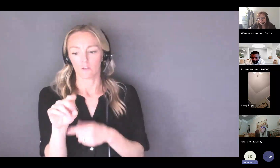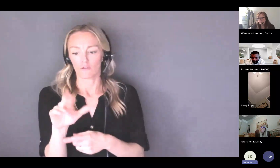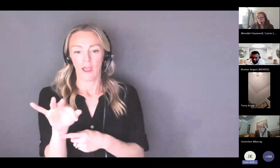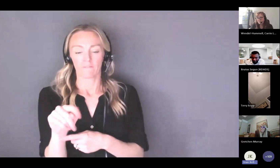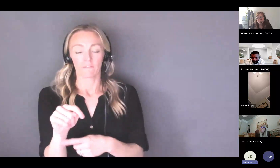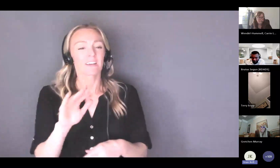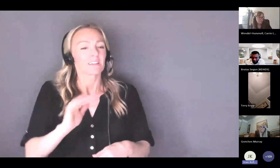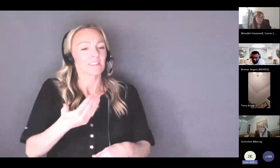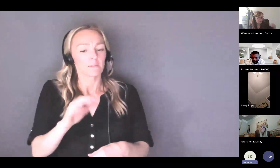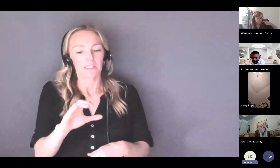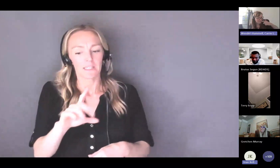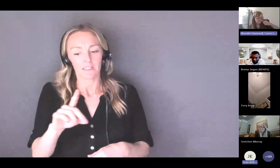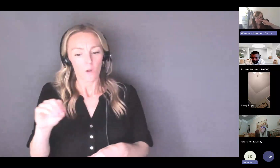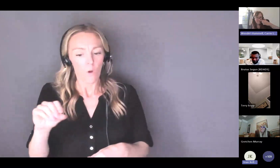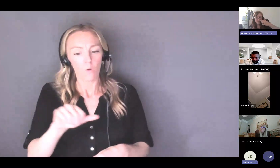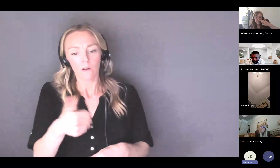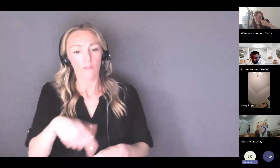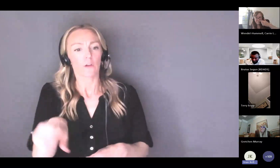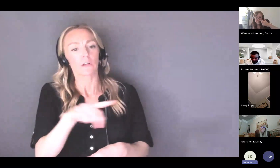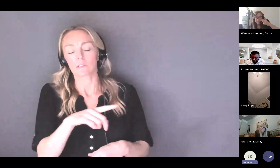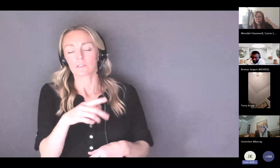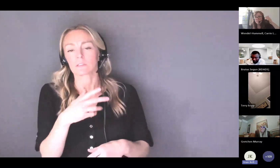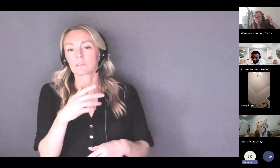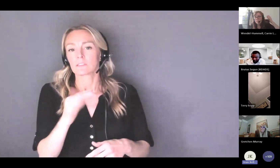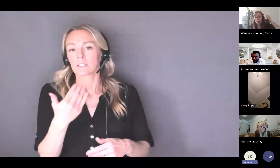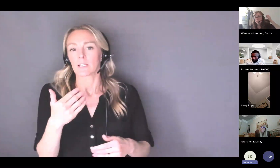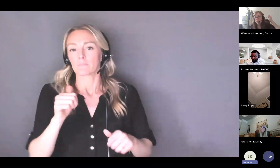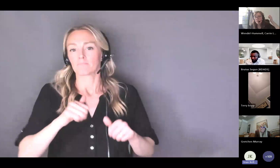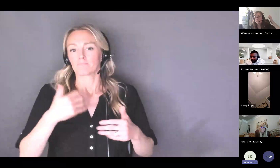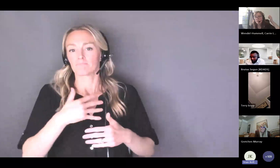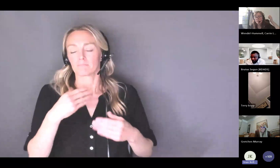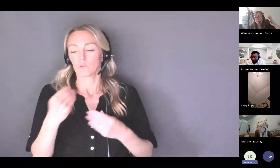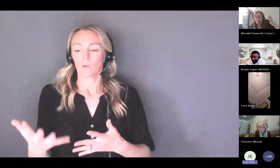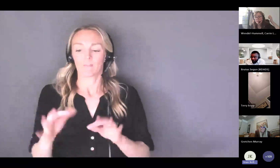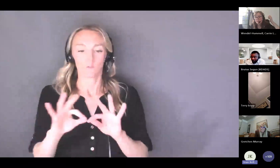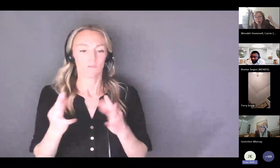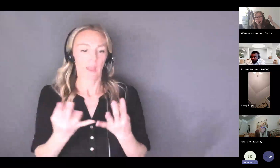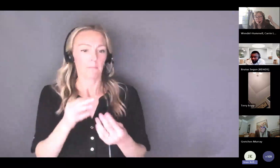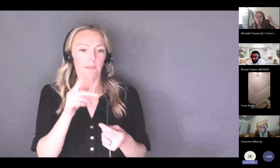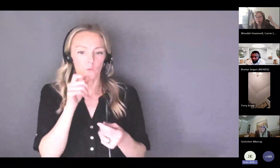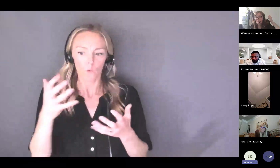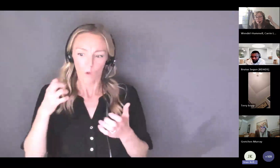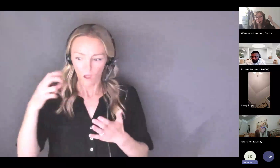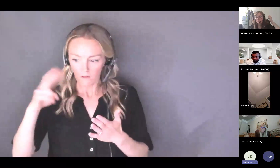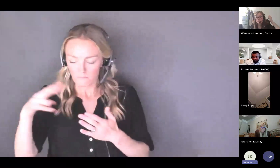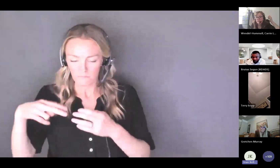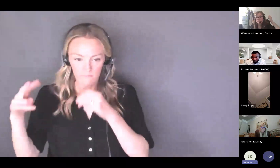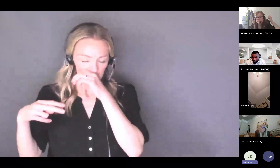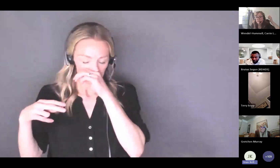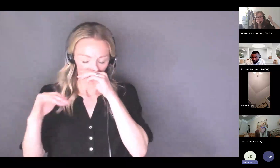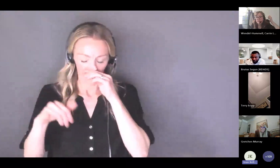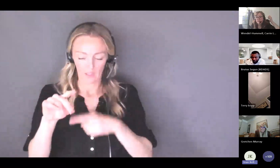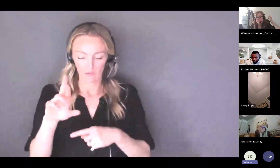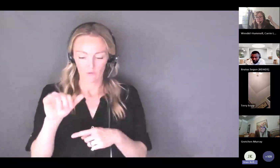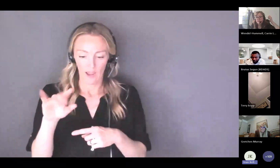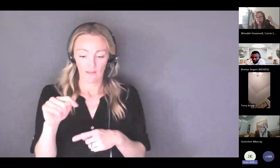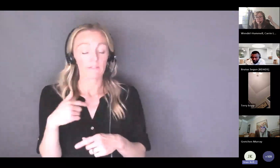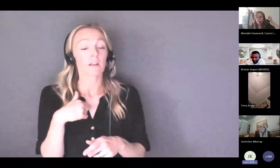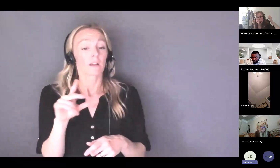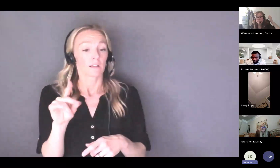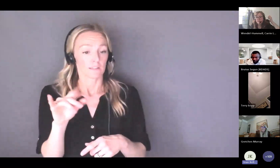CDDO and others have been very reticent to give that to families who are eager to review it. I did make a comment